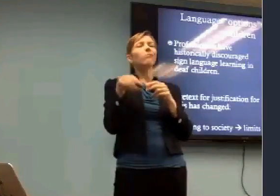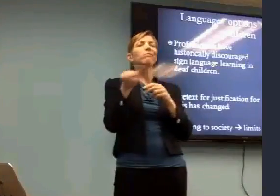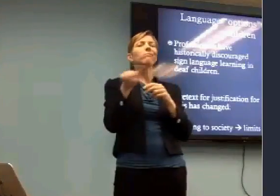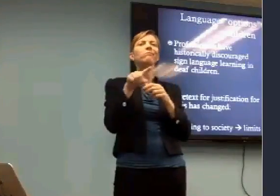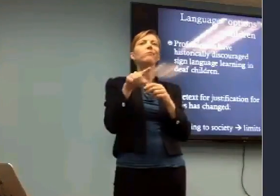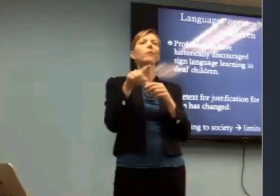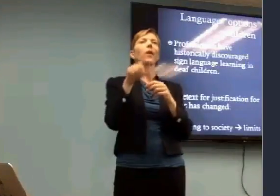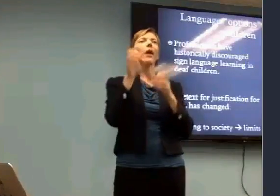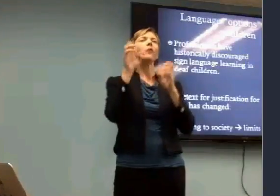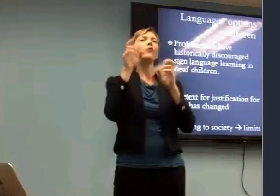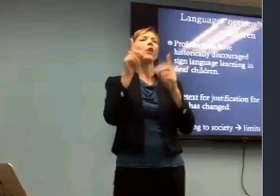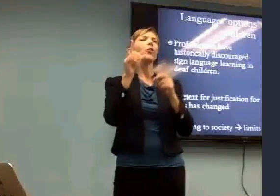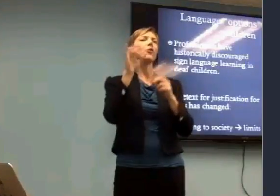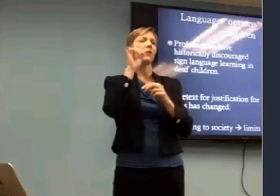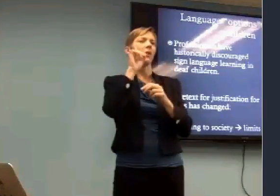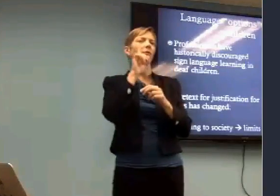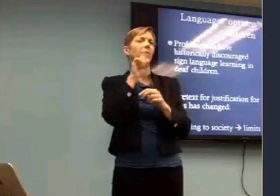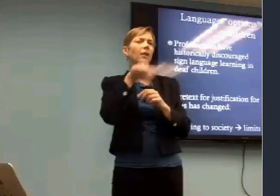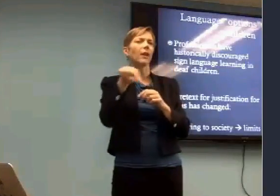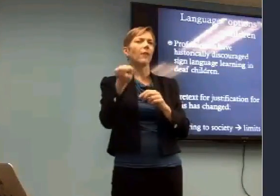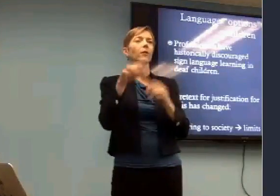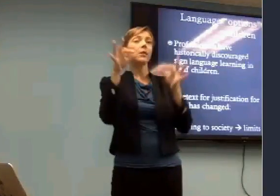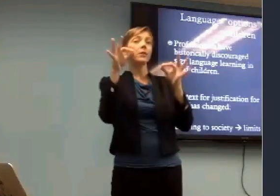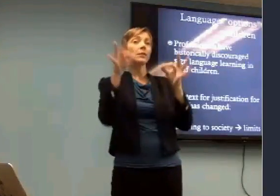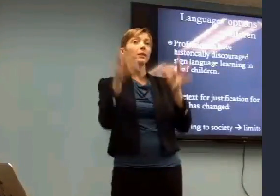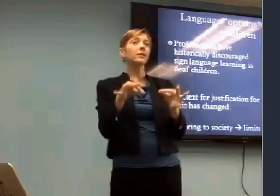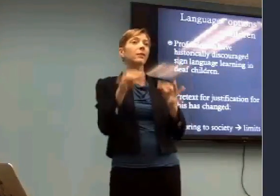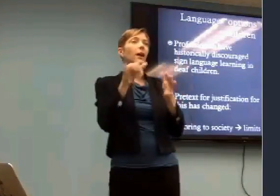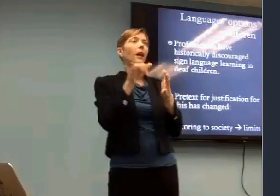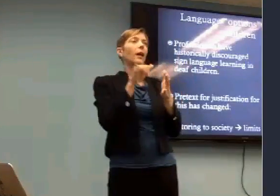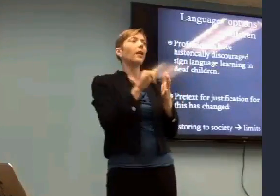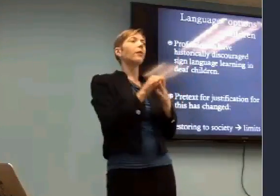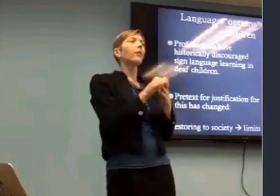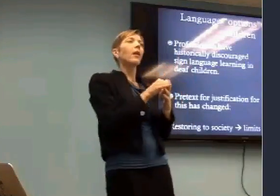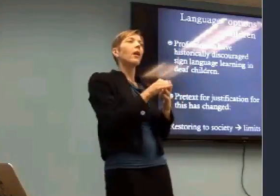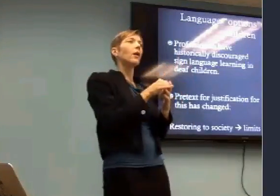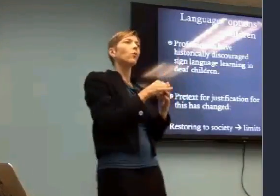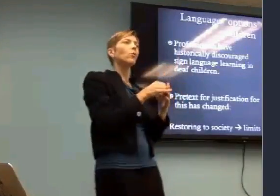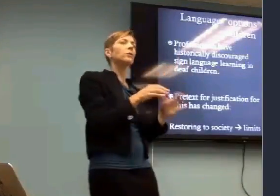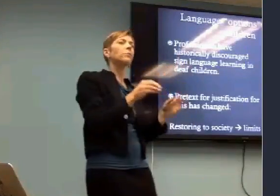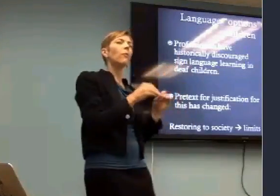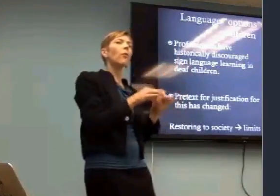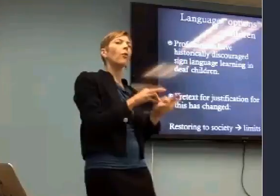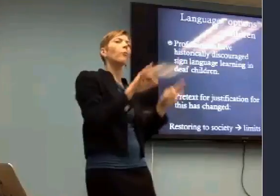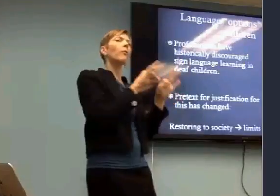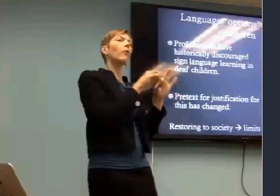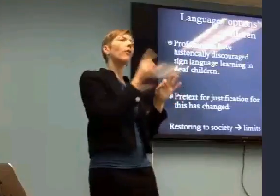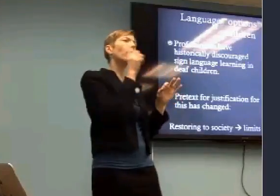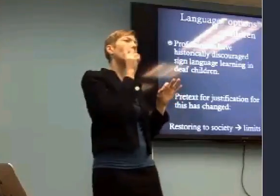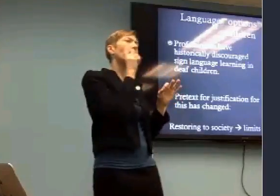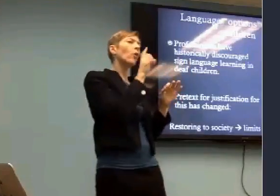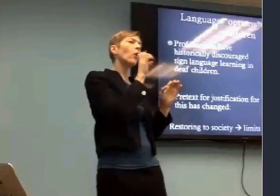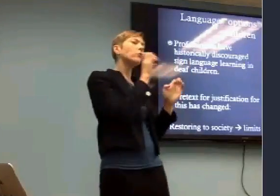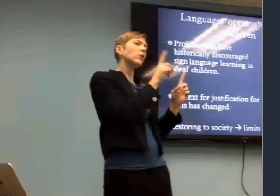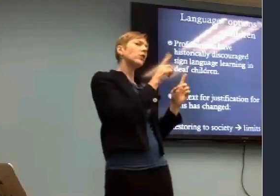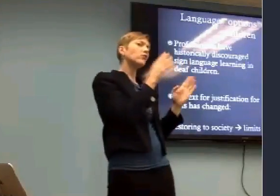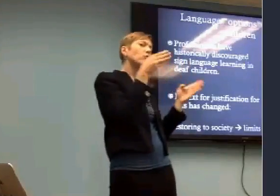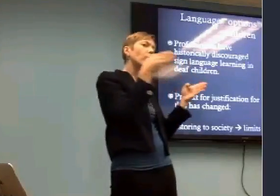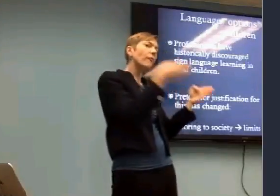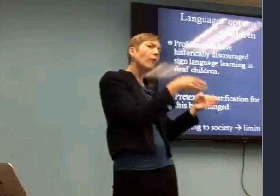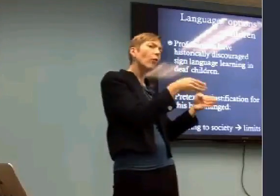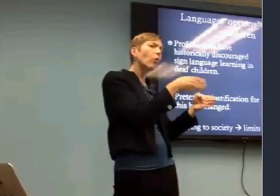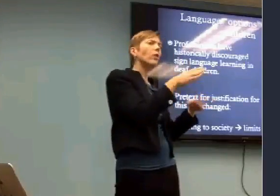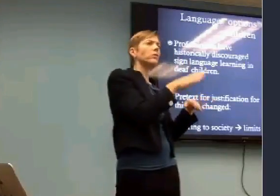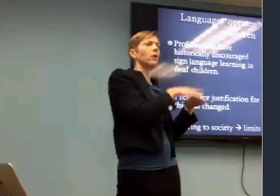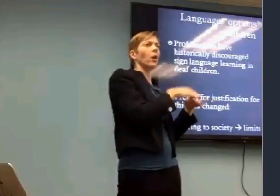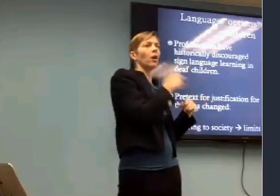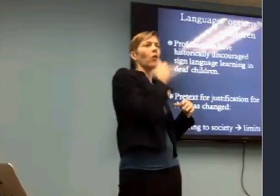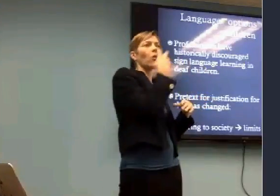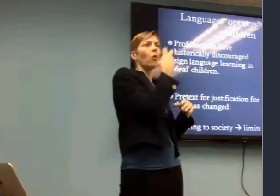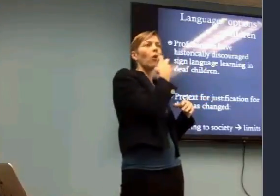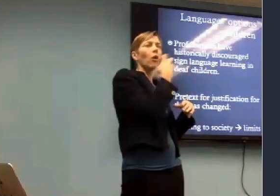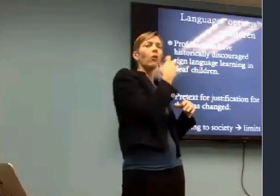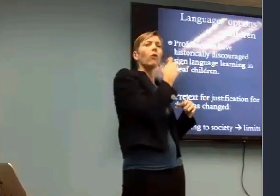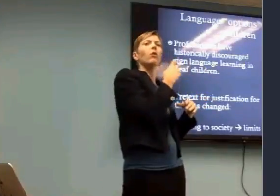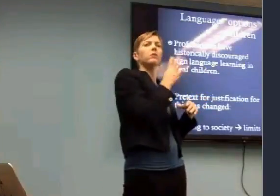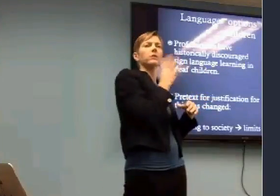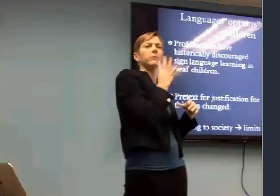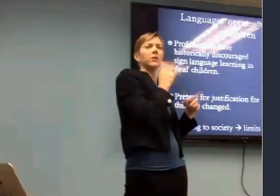this conference, many educators of the deaf who attended decided that it was more important for education to be focused